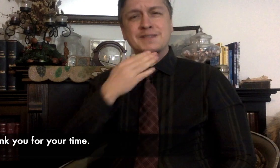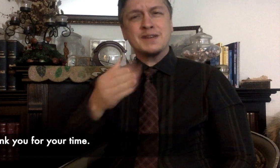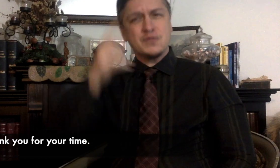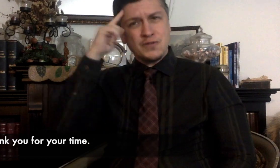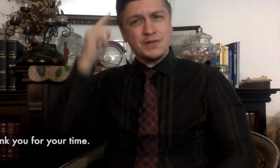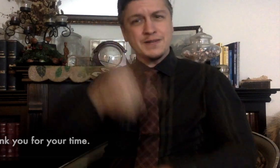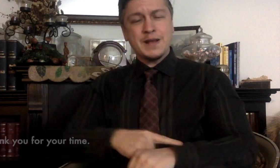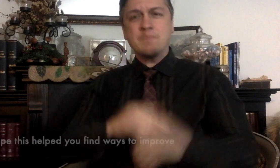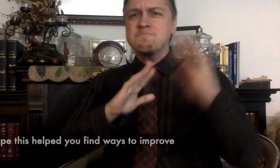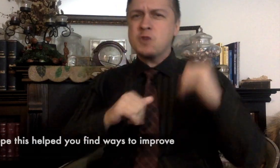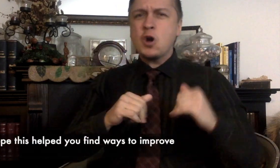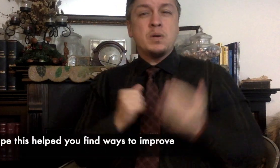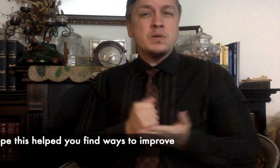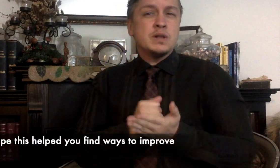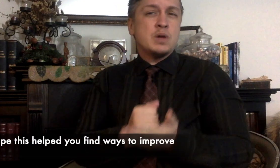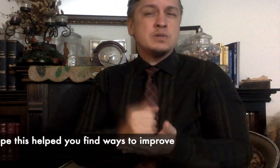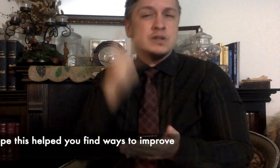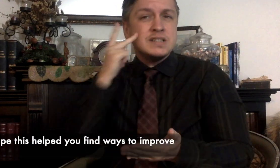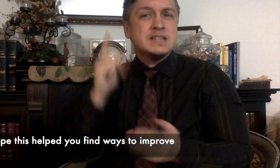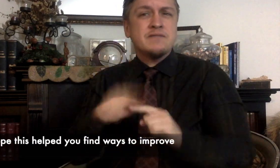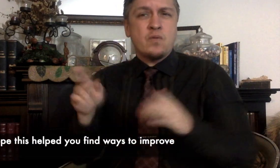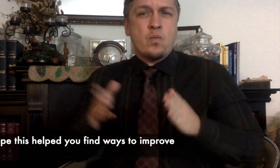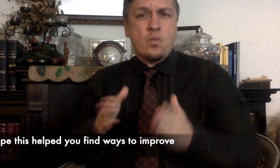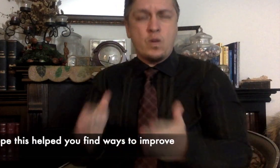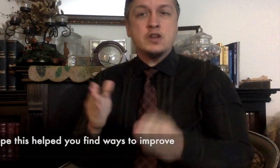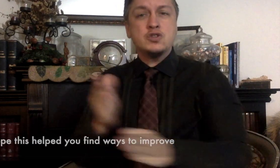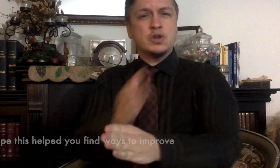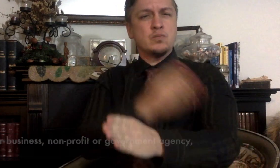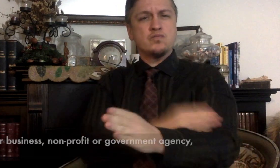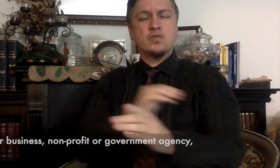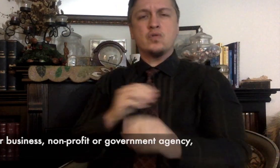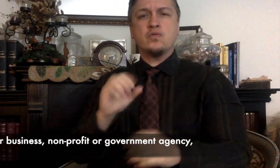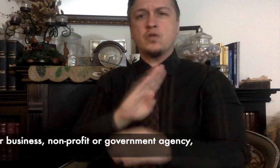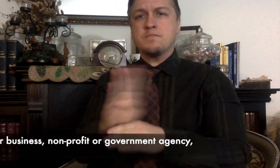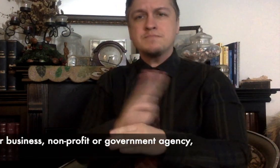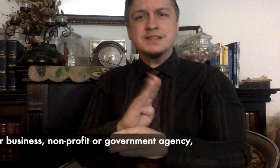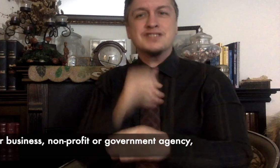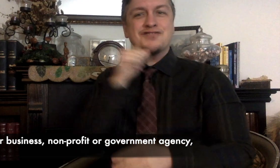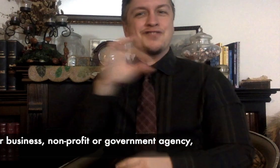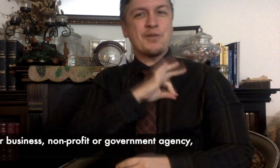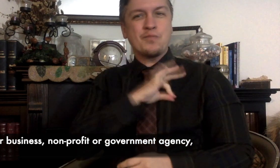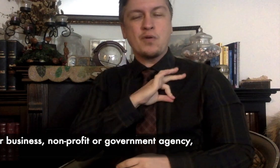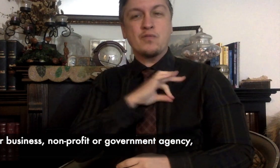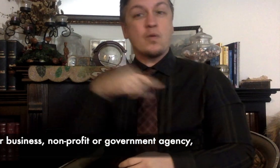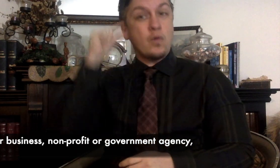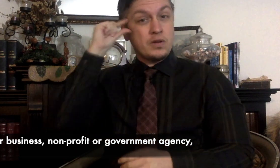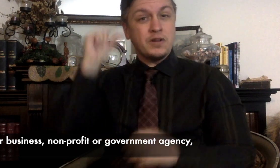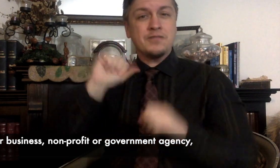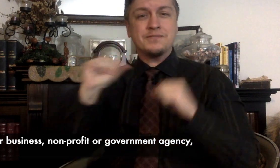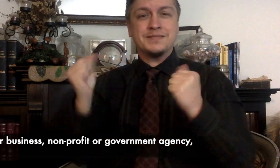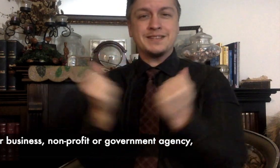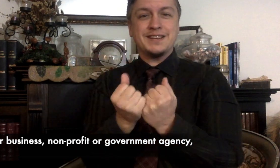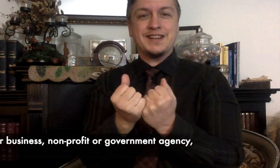Thank you for your time. I hope this helped you to find ways to improve your business, nonprofit, or government